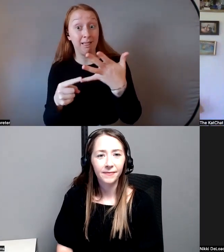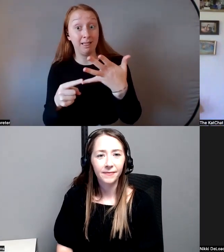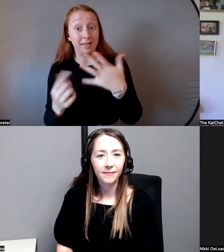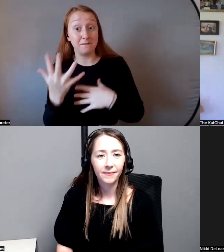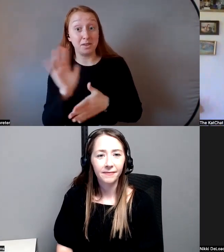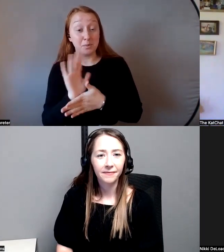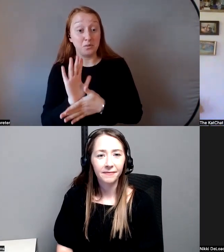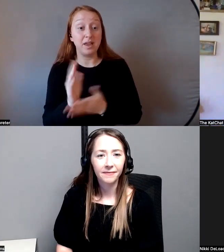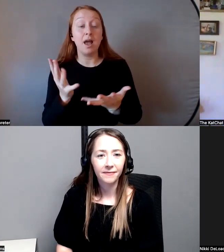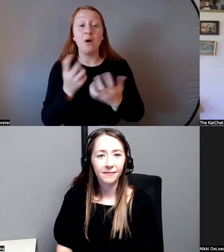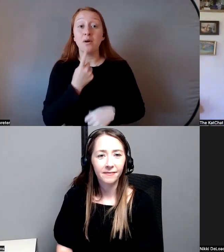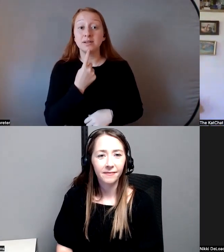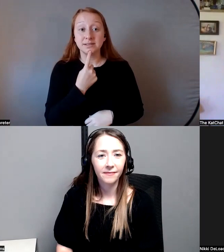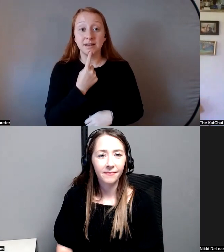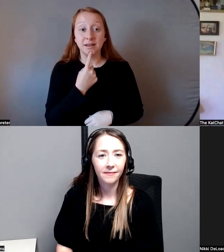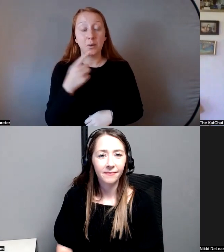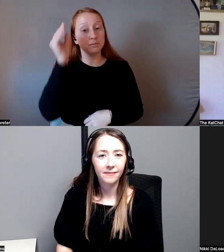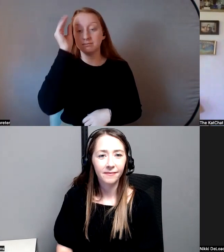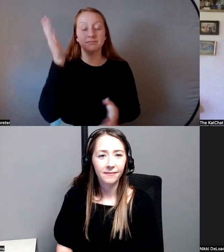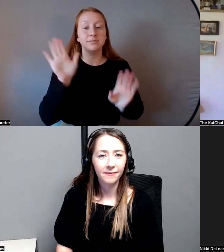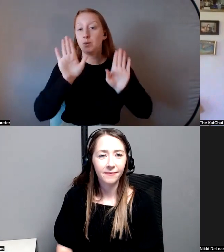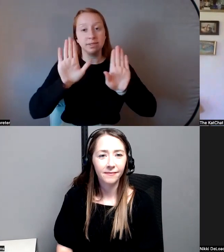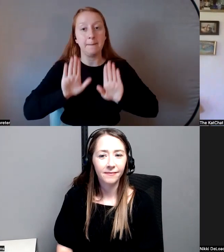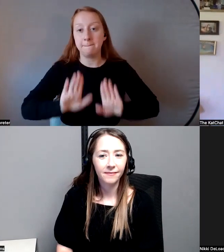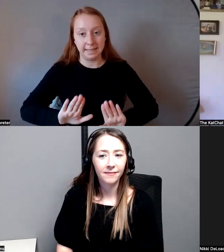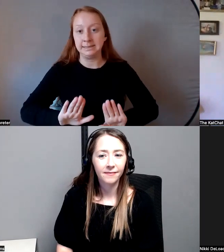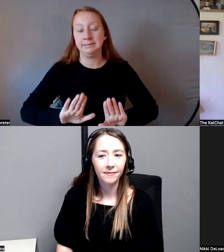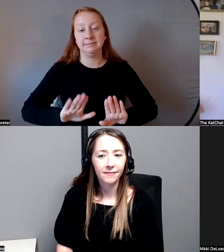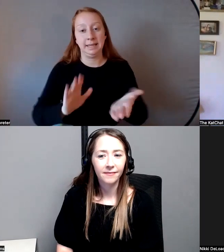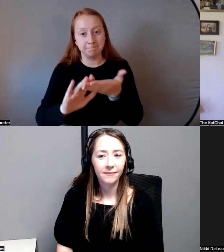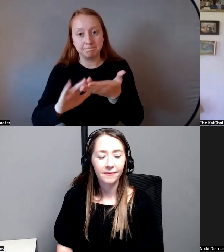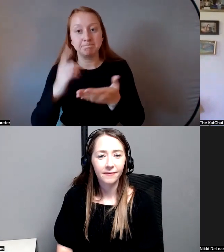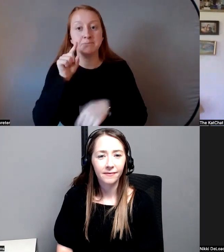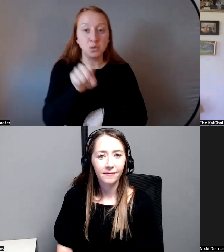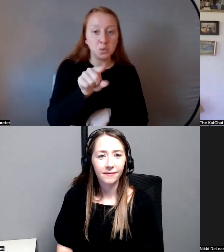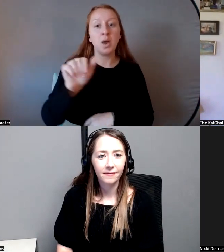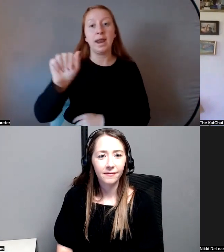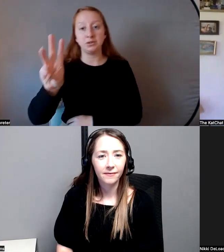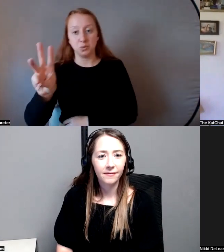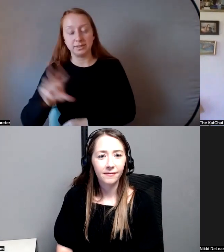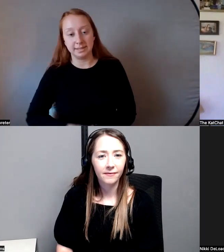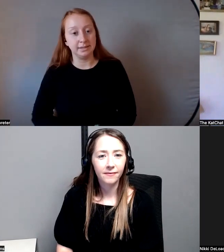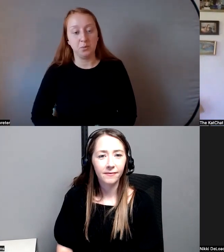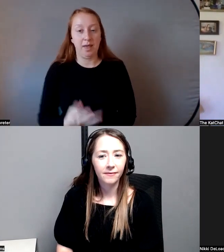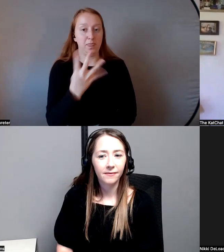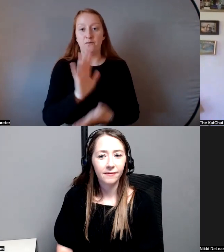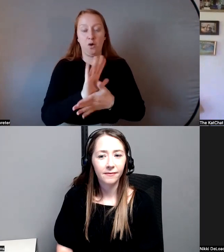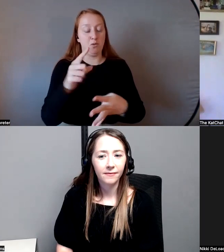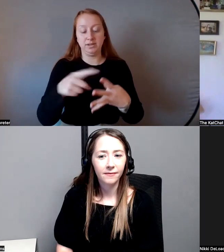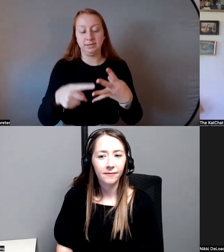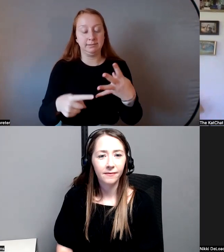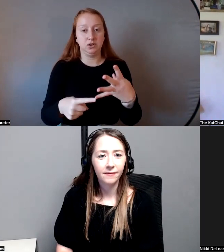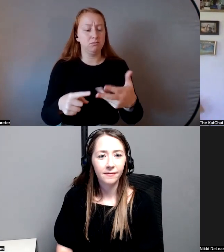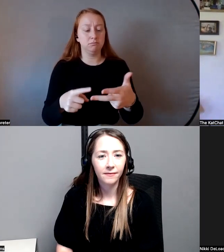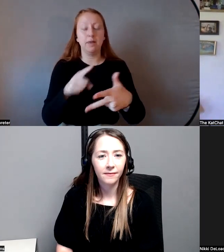to say hat off to do and Andrew Walker with all of the four movies. I mean, three